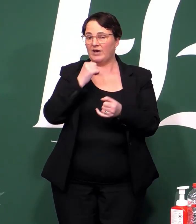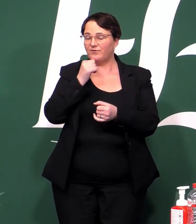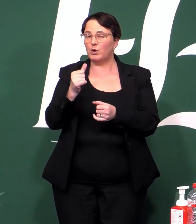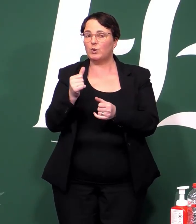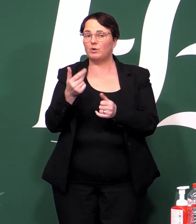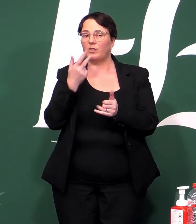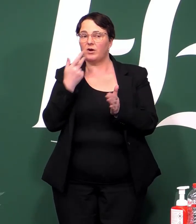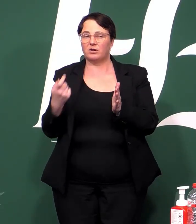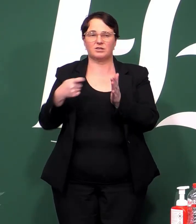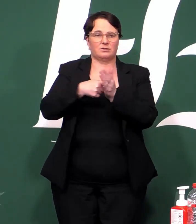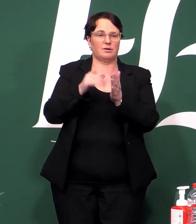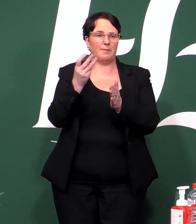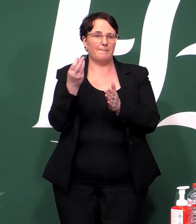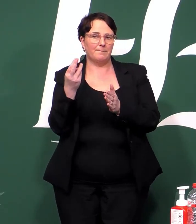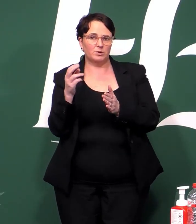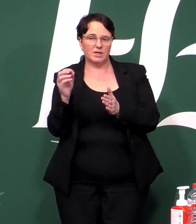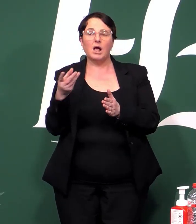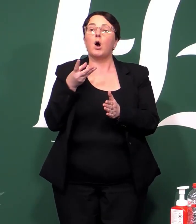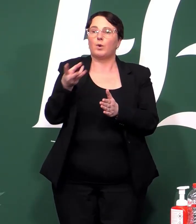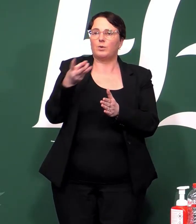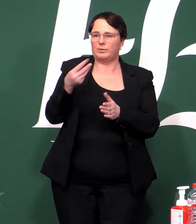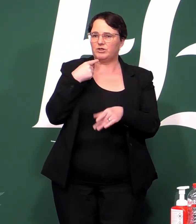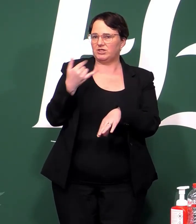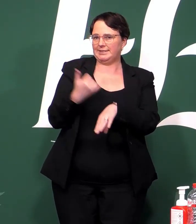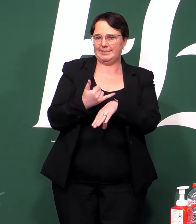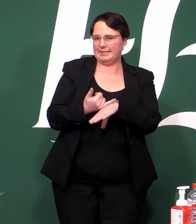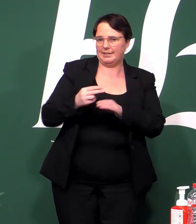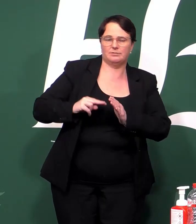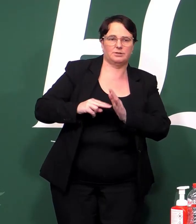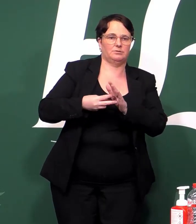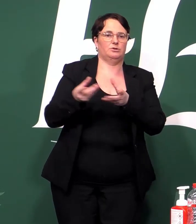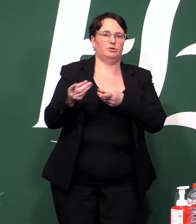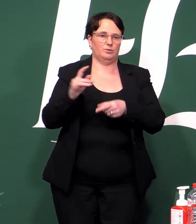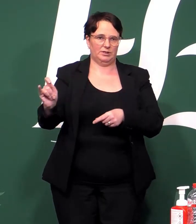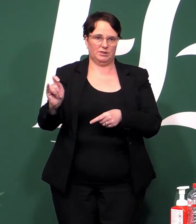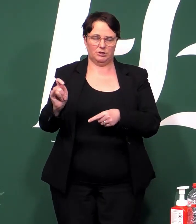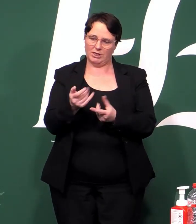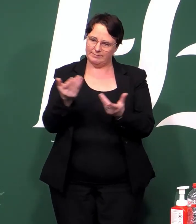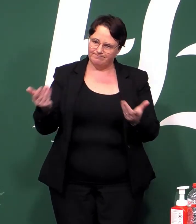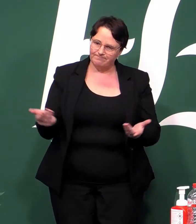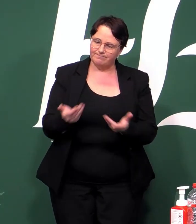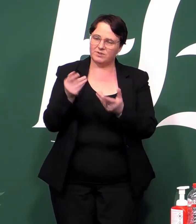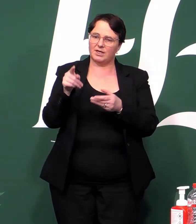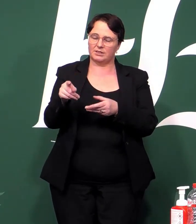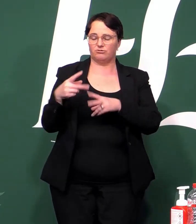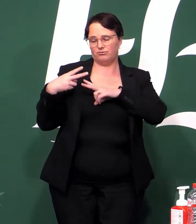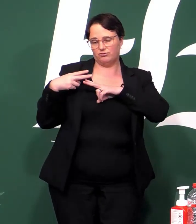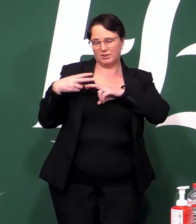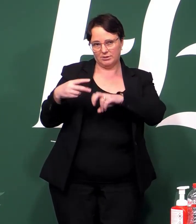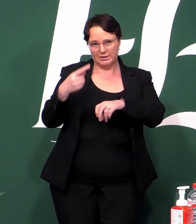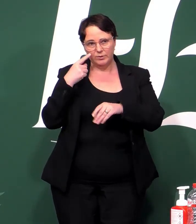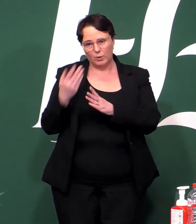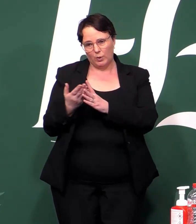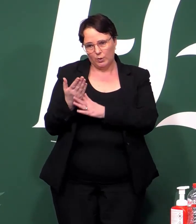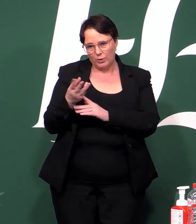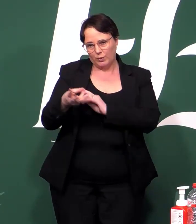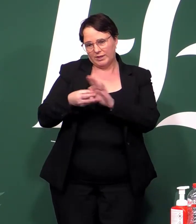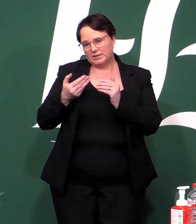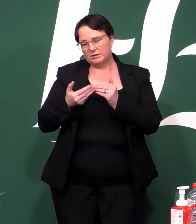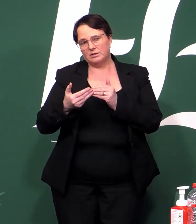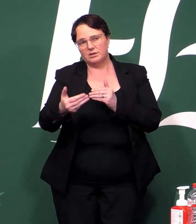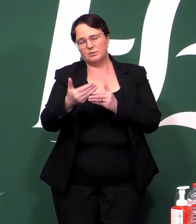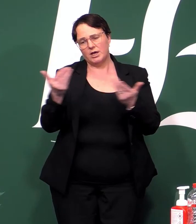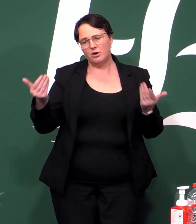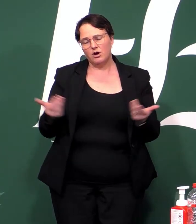boosted have indicated they will do so. They just haven't got round to that yet. And we're keeping to run that research, I suppose, just as we go through the weeks. So